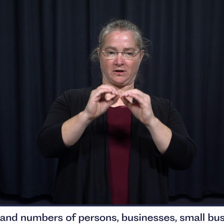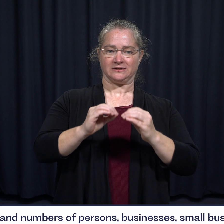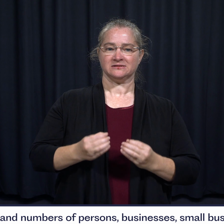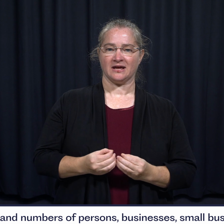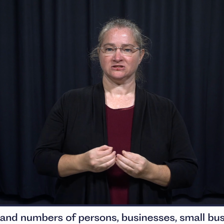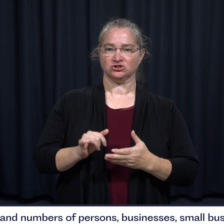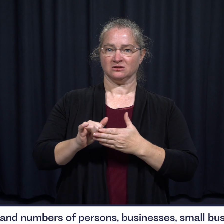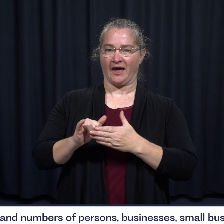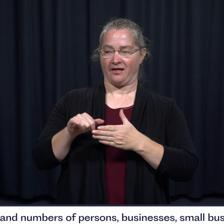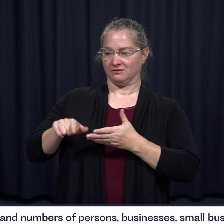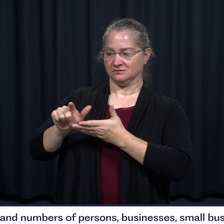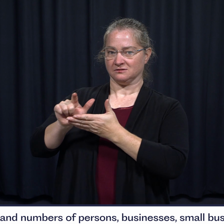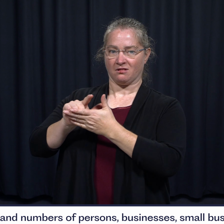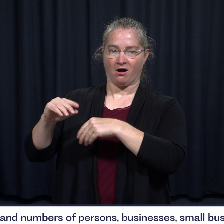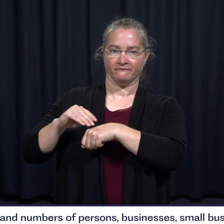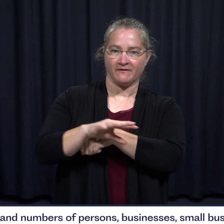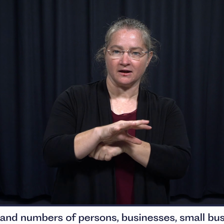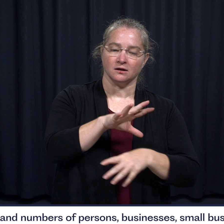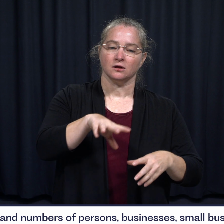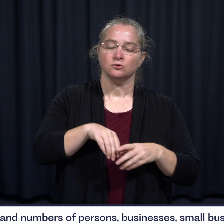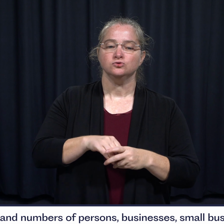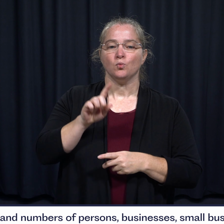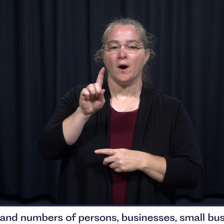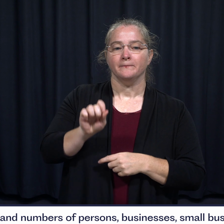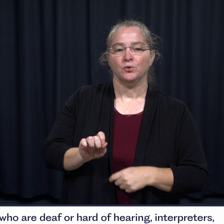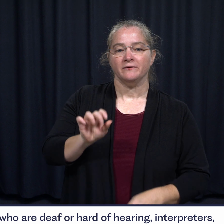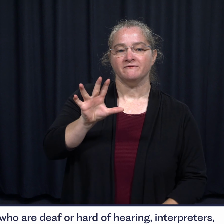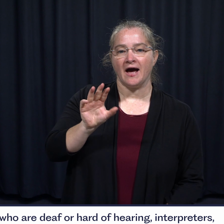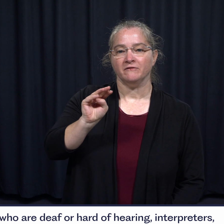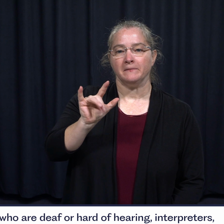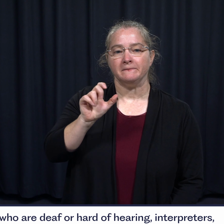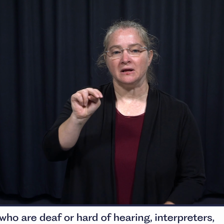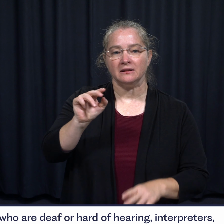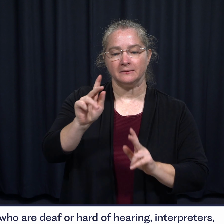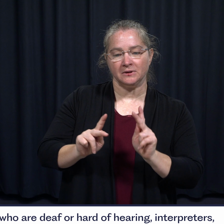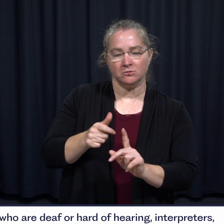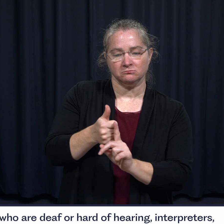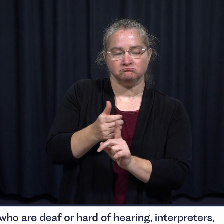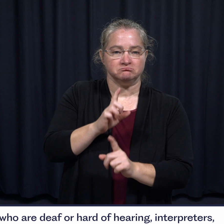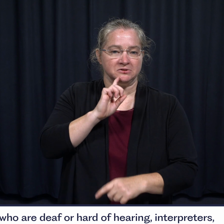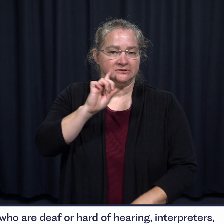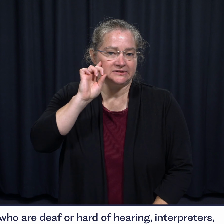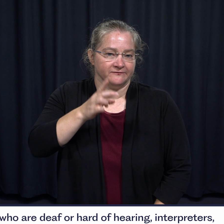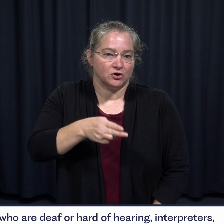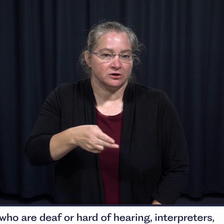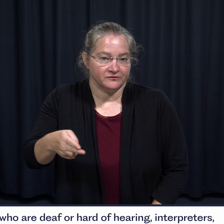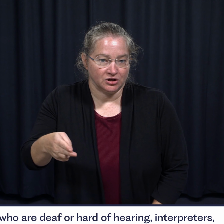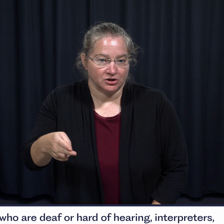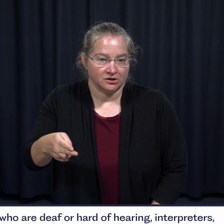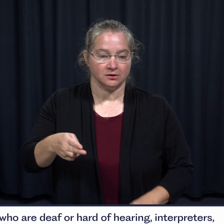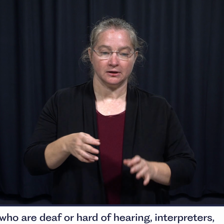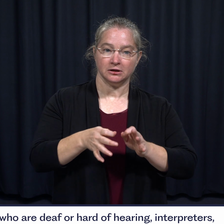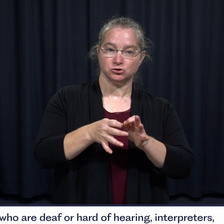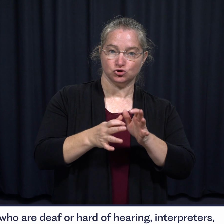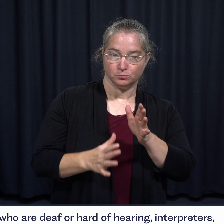affected include 1.5 million people who are deaf or hard of hearing, interpreters, and